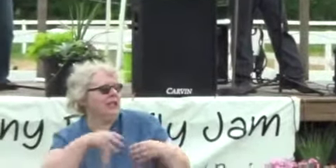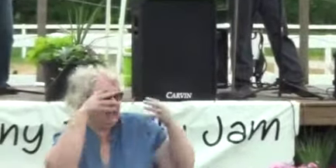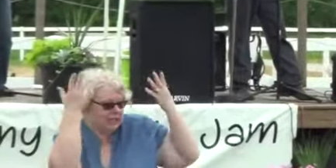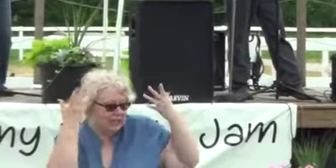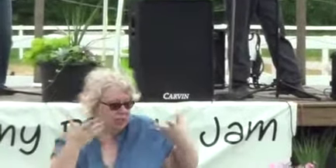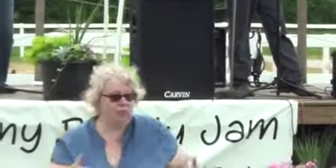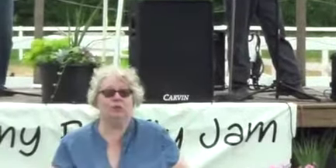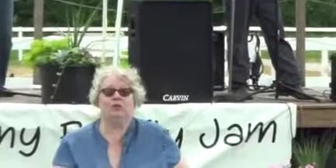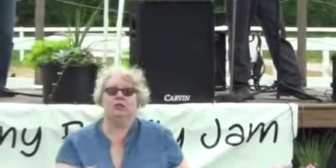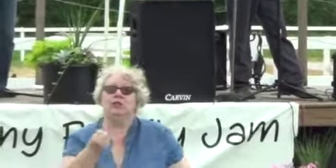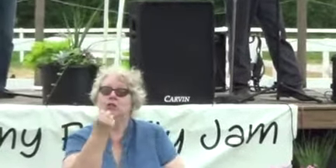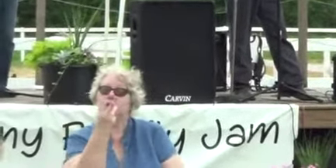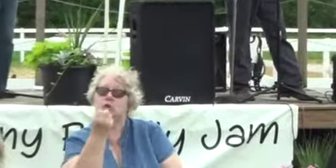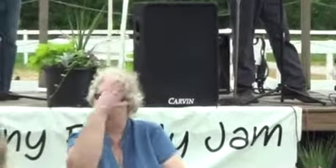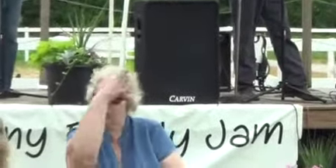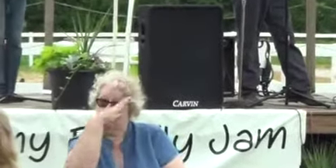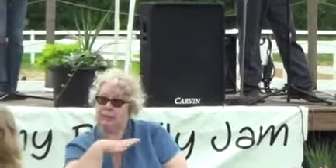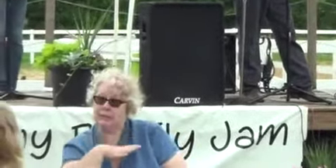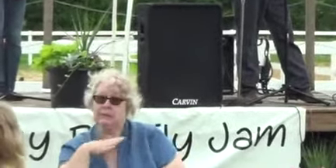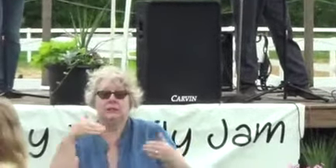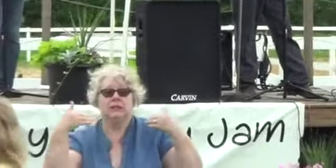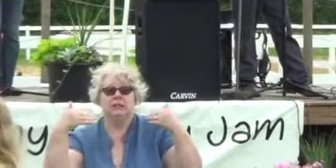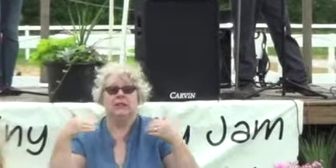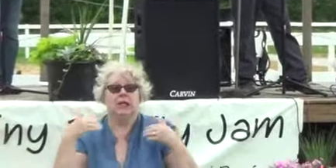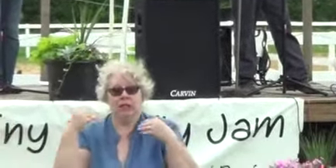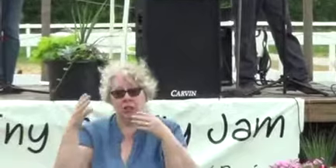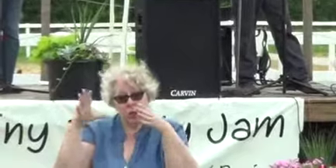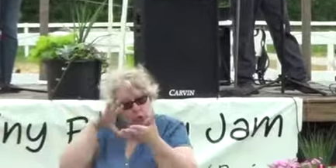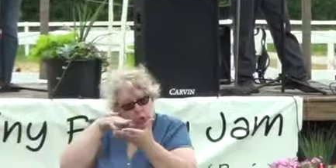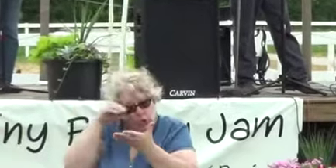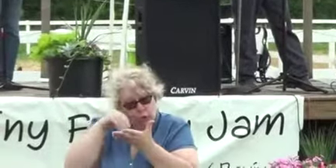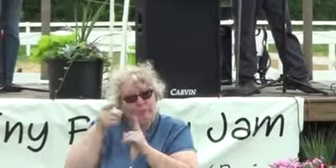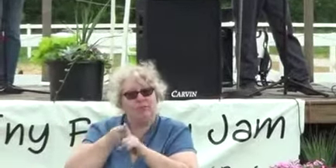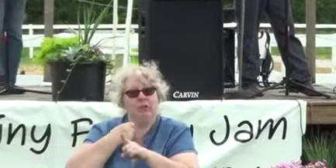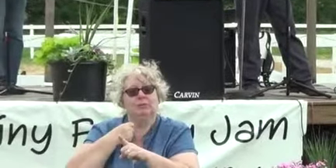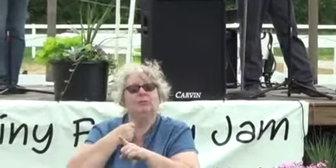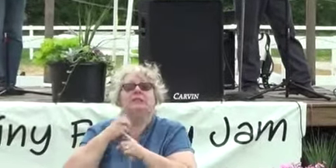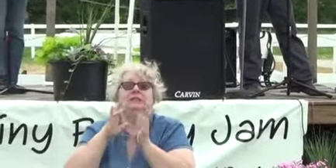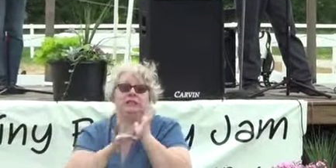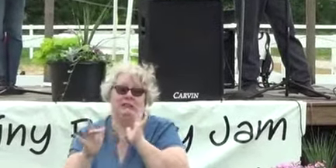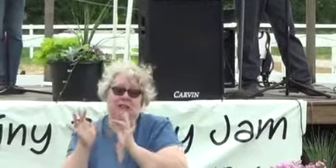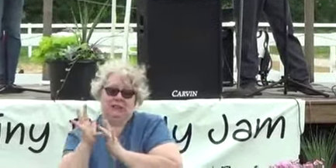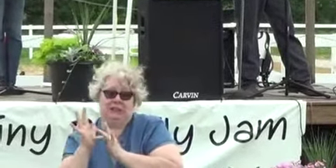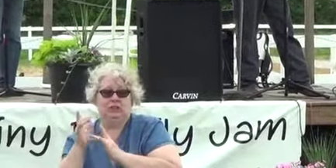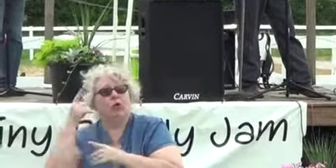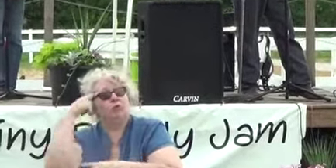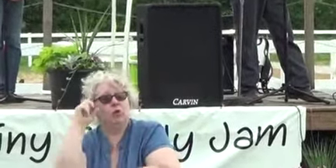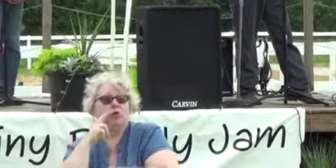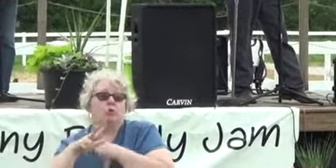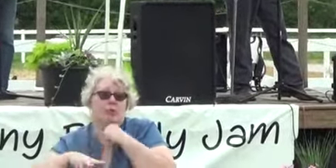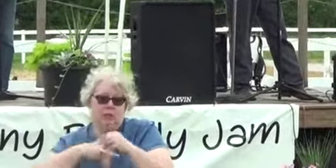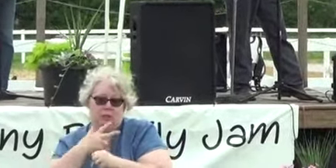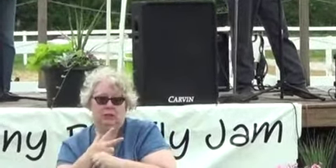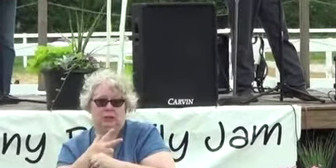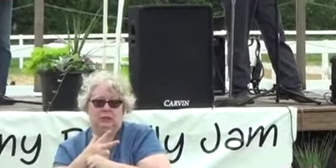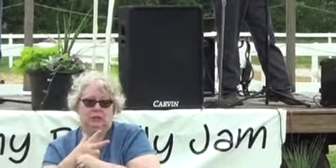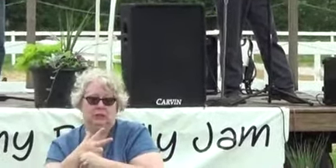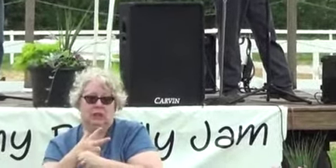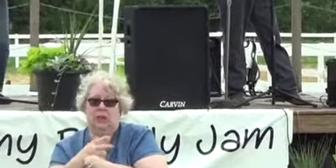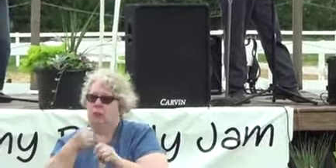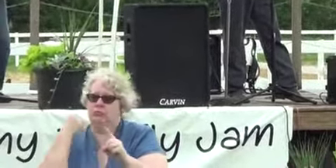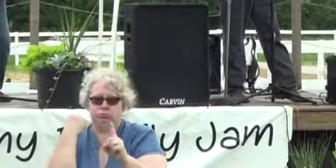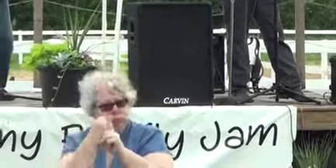And they finally had the scales removed from their eyes and their ears opened. And they